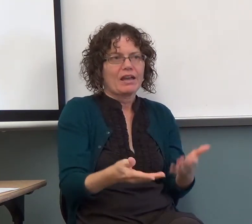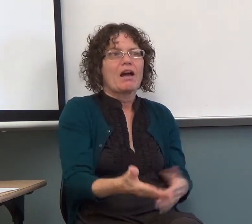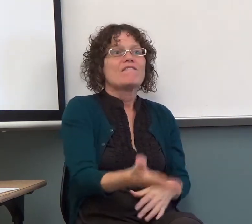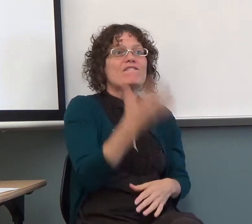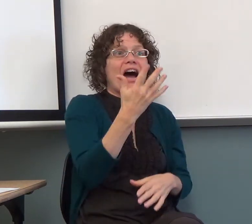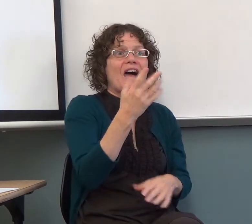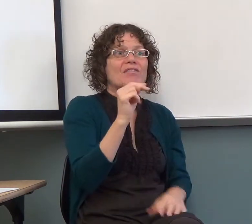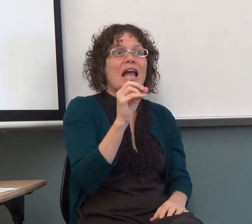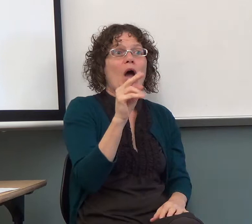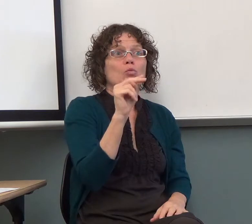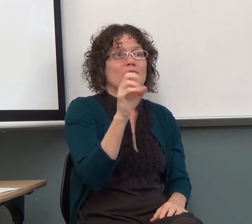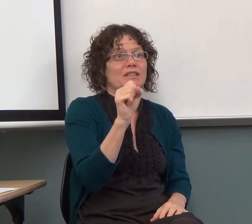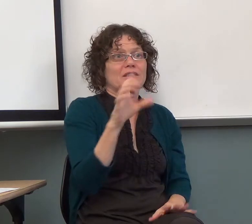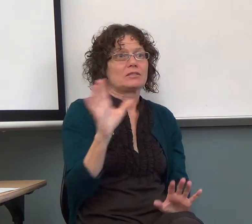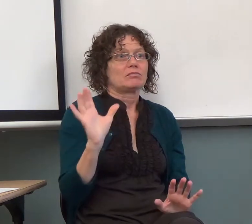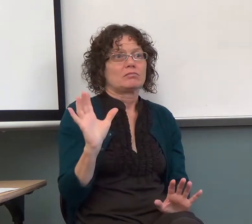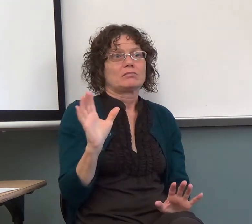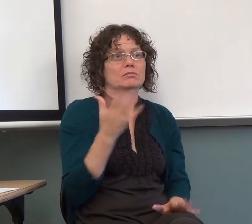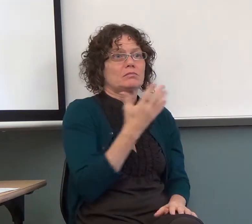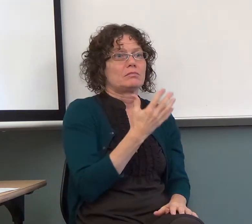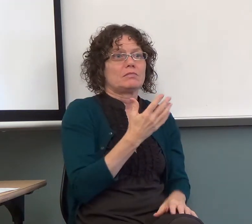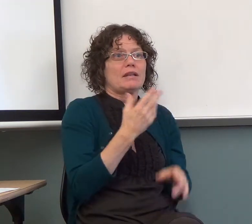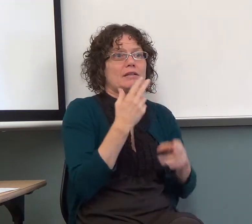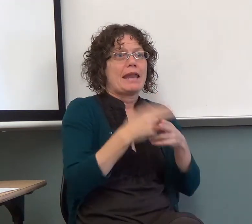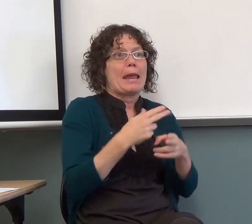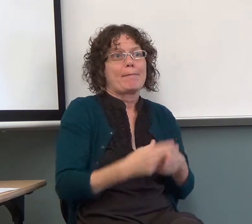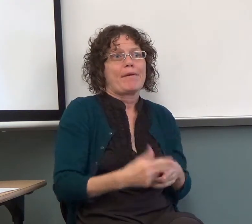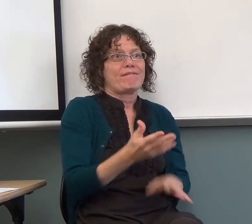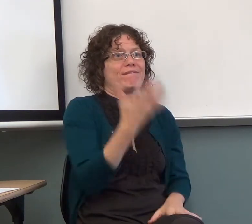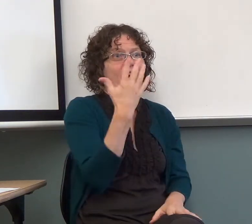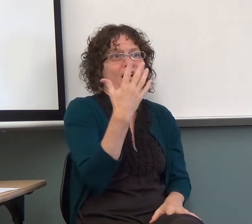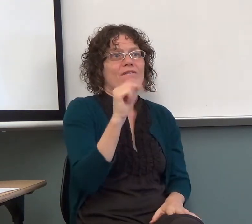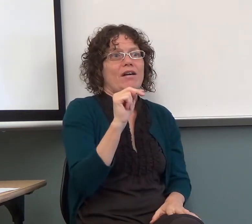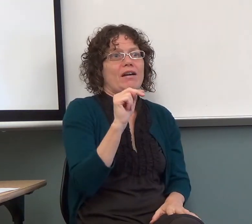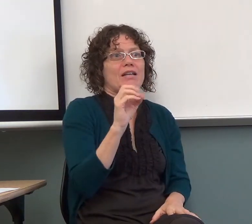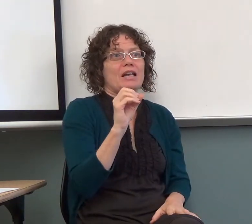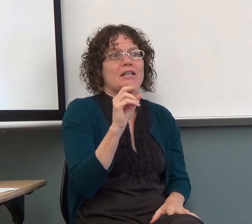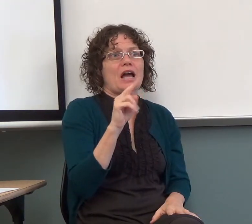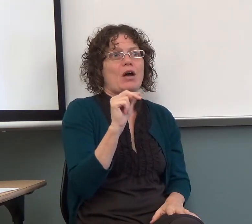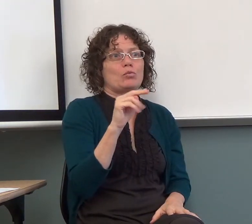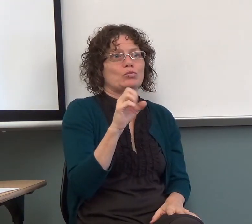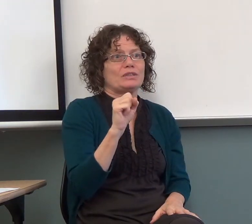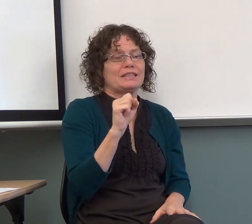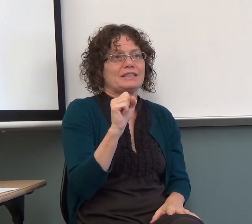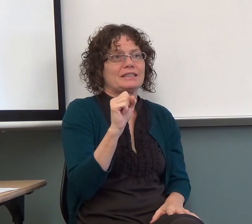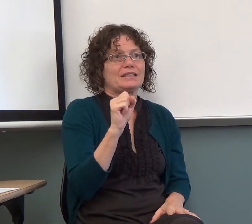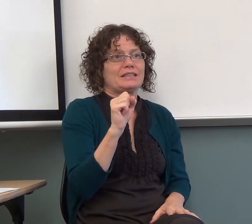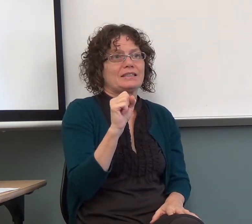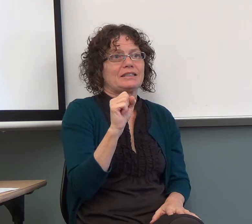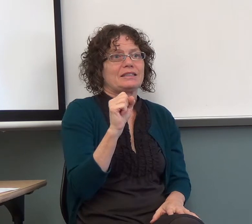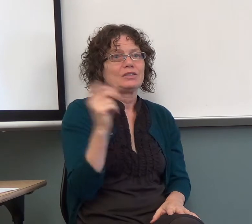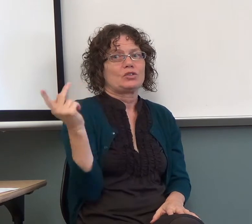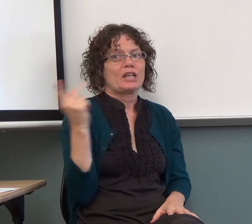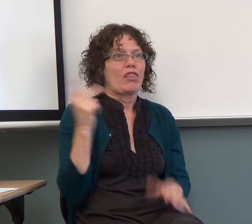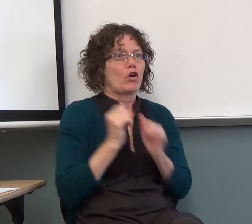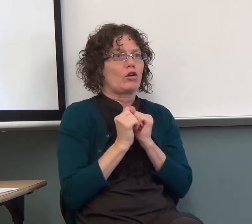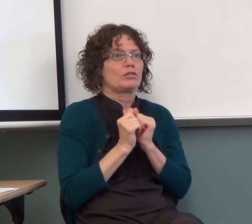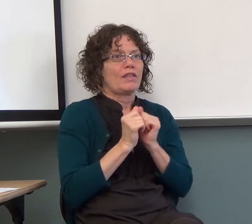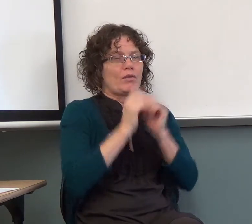nouns. 5 nouns. 5 nouns. Be creative. You got to think creatively. 5 nouns. Could